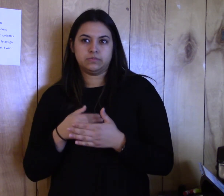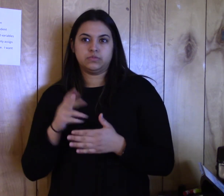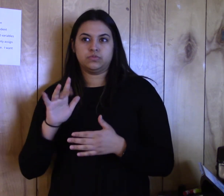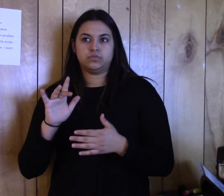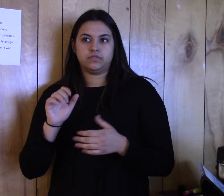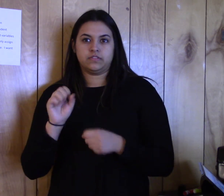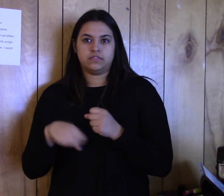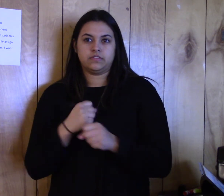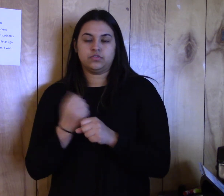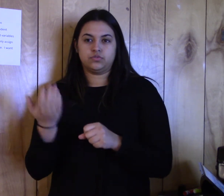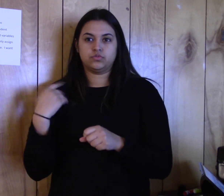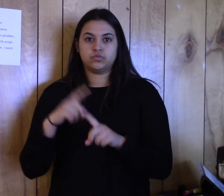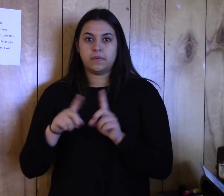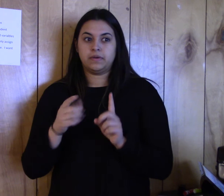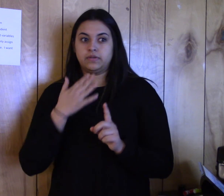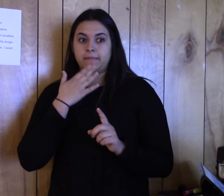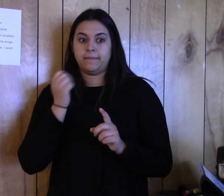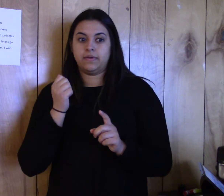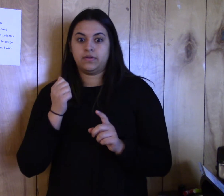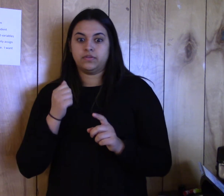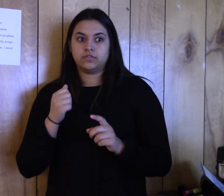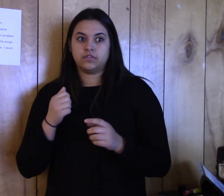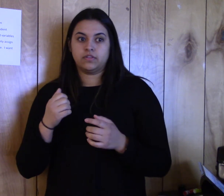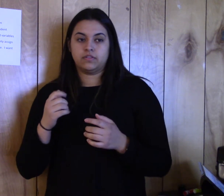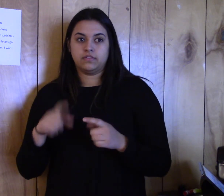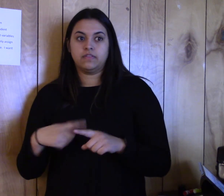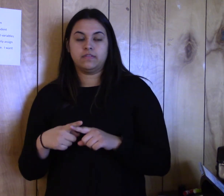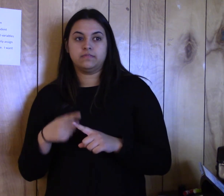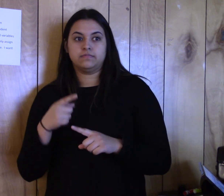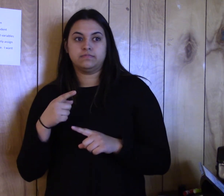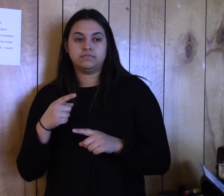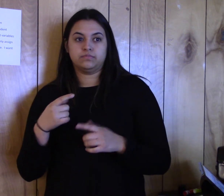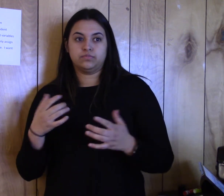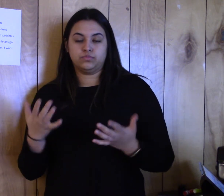more advanced and all that than what we've got now. So.